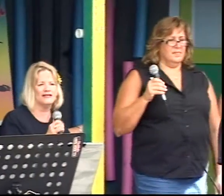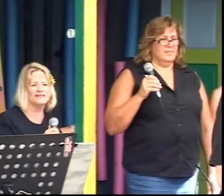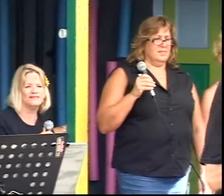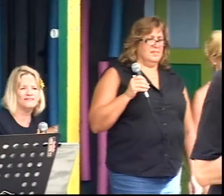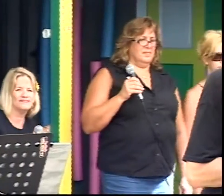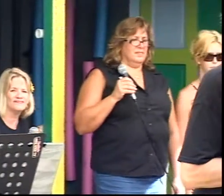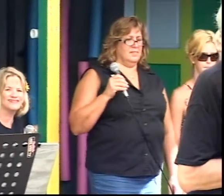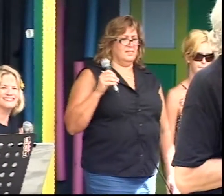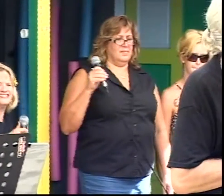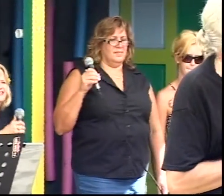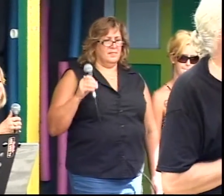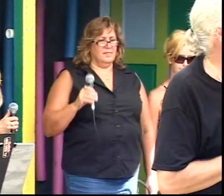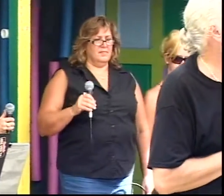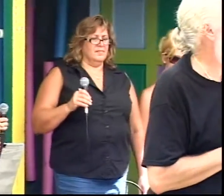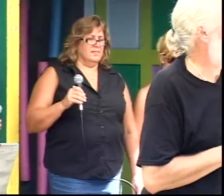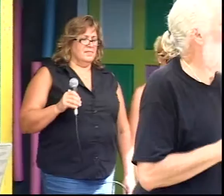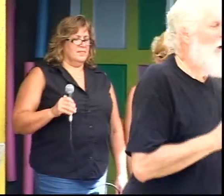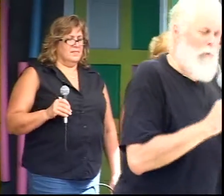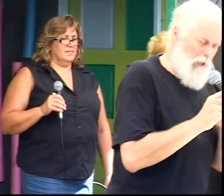that.